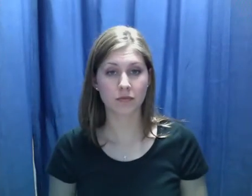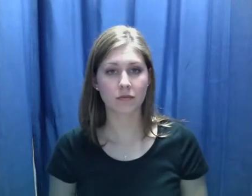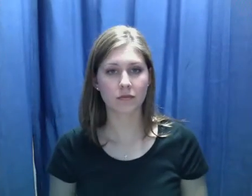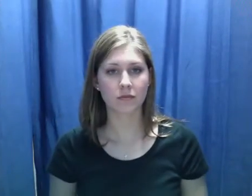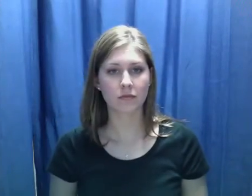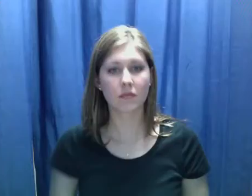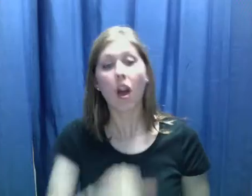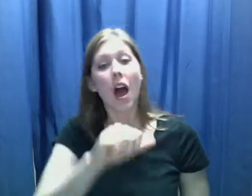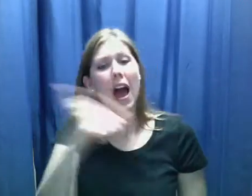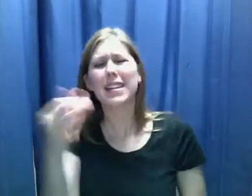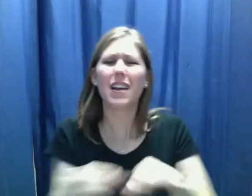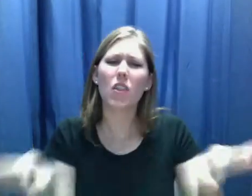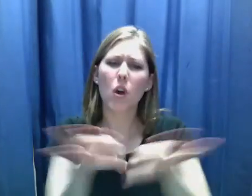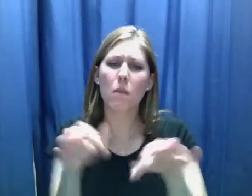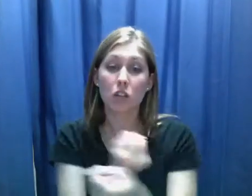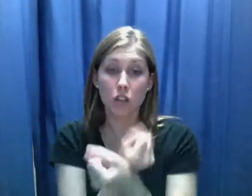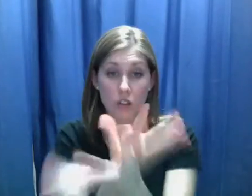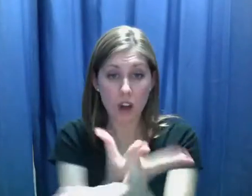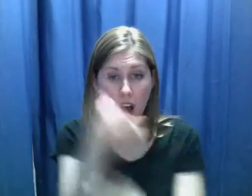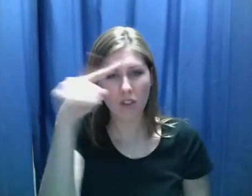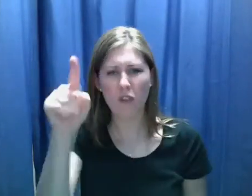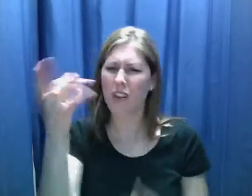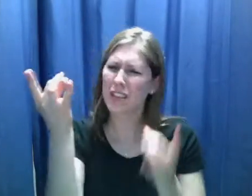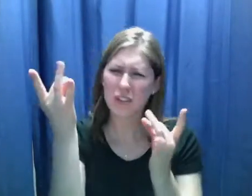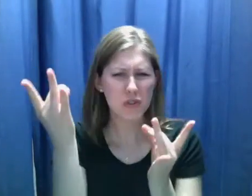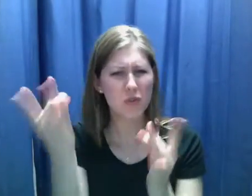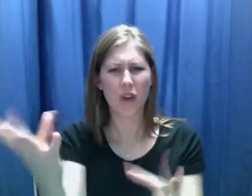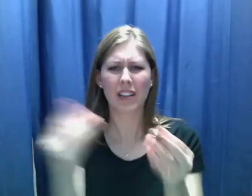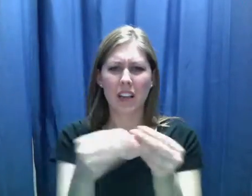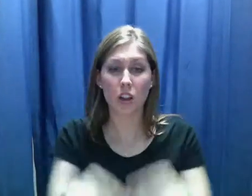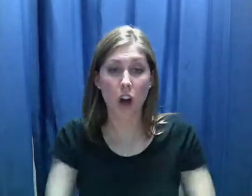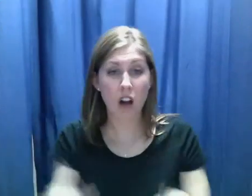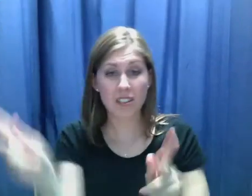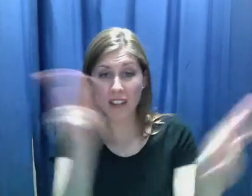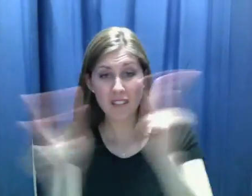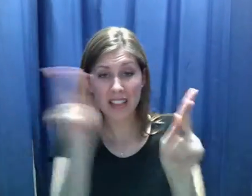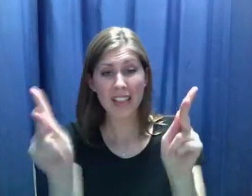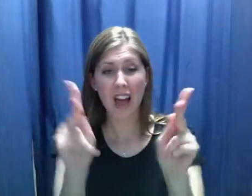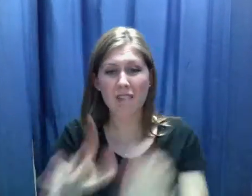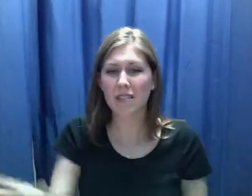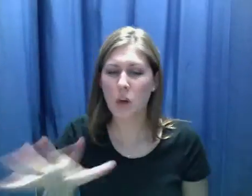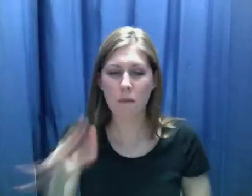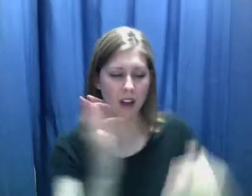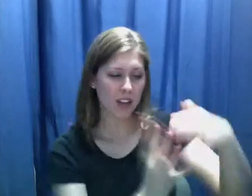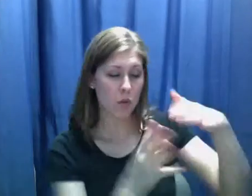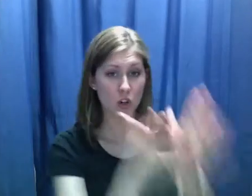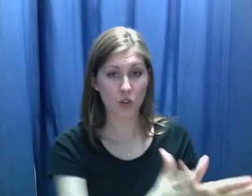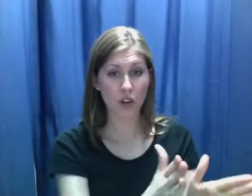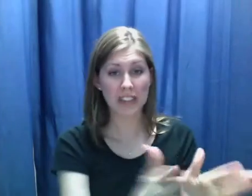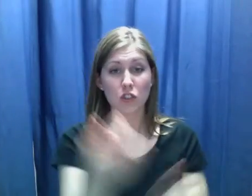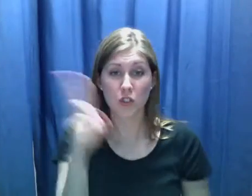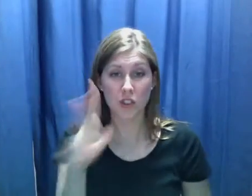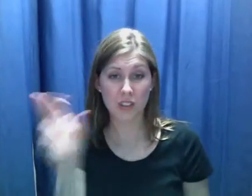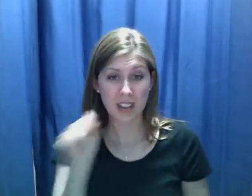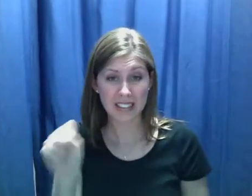Another major cause for this drastic loss of lives among immigrants to the United States during the mid-1800s